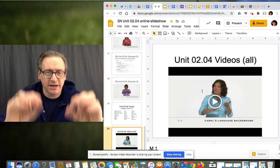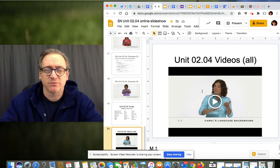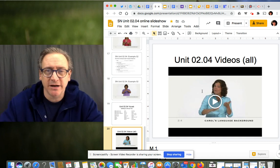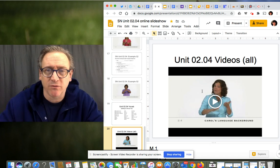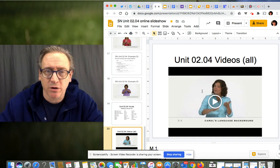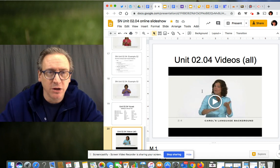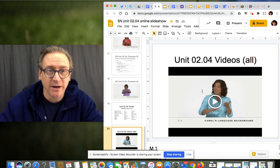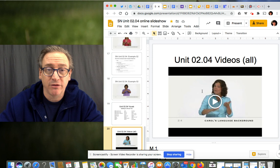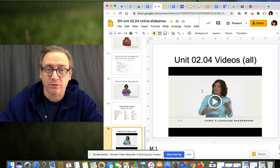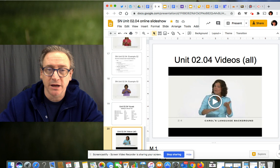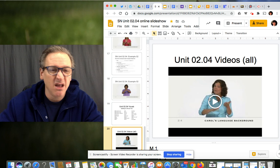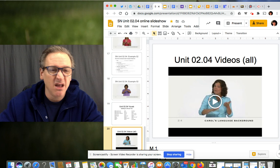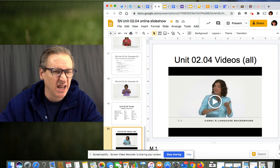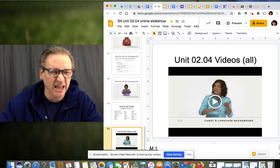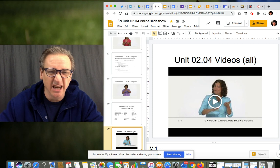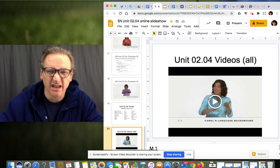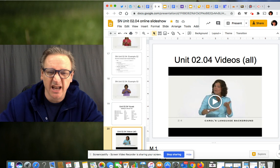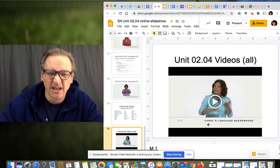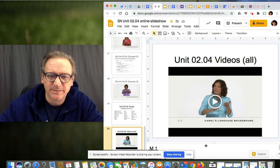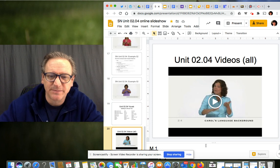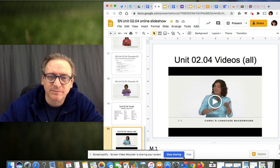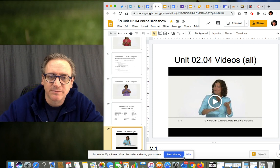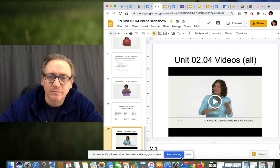say, 2 is just sort of now starting to get us ready for Unit 3. There's a lot of little things.